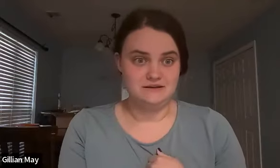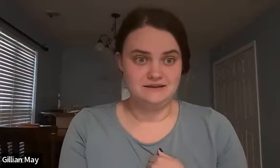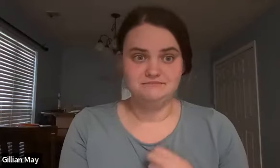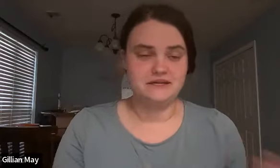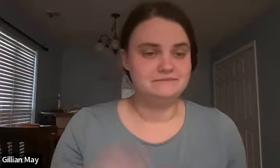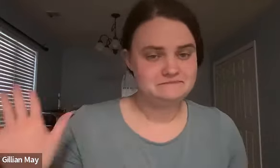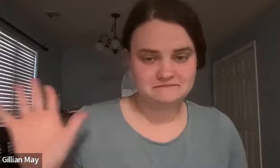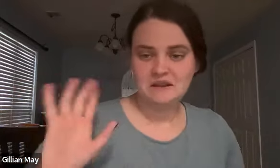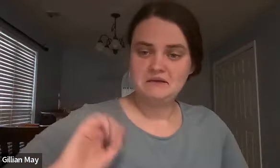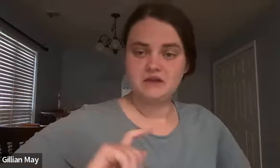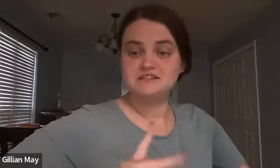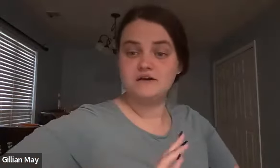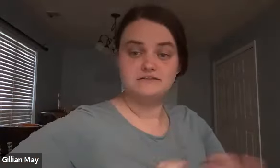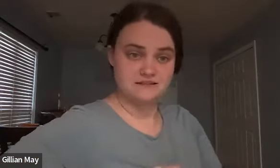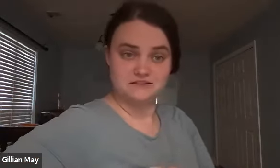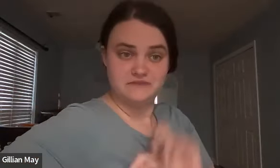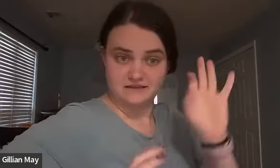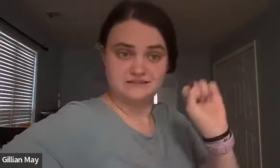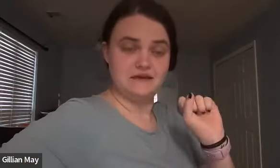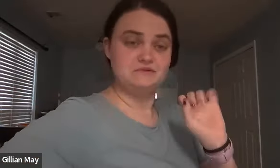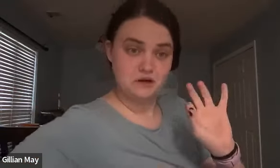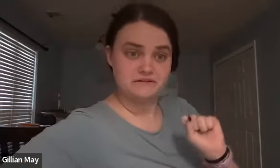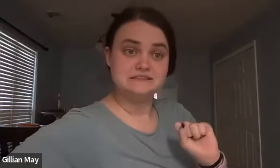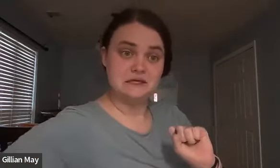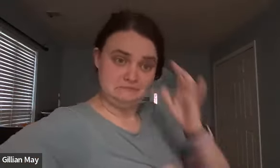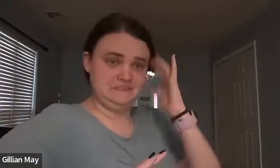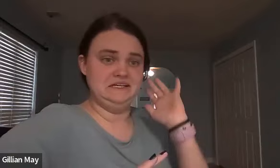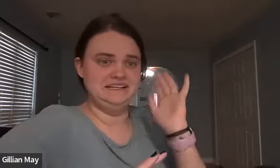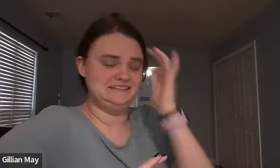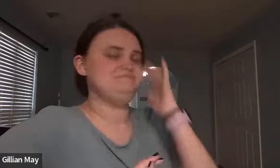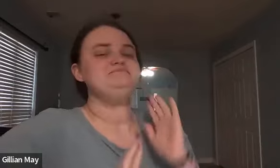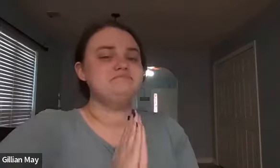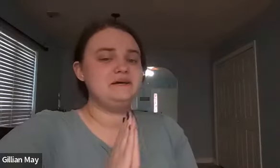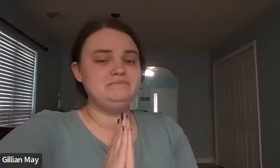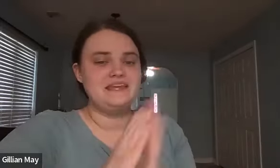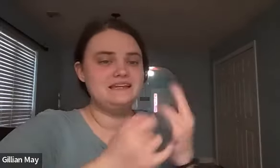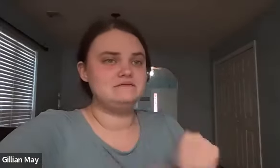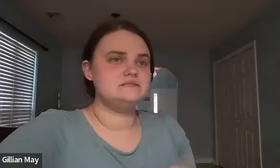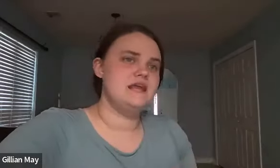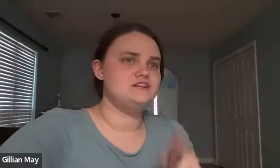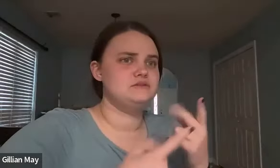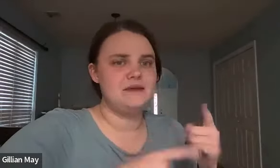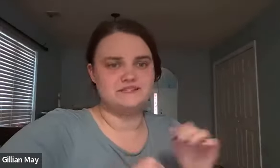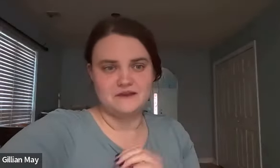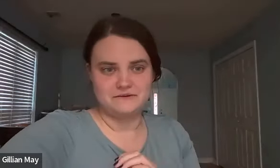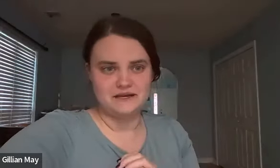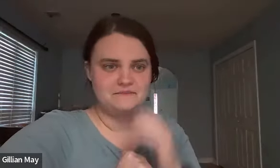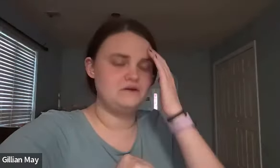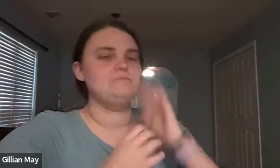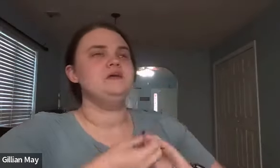sorry, but got solved fast, and that was perfect. So, but it's natural and happens for everybody. Okay.